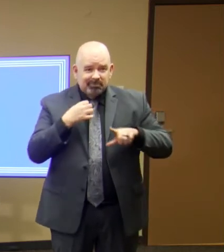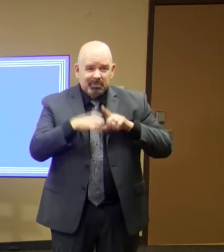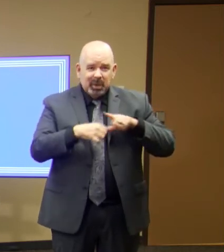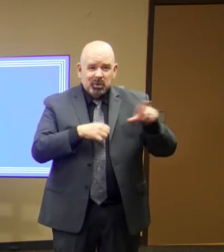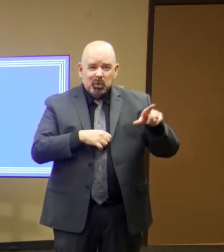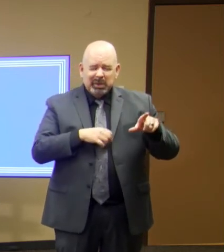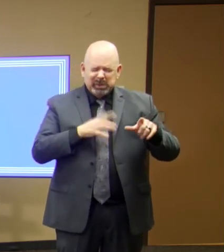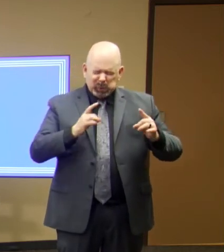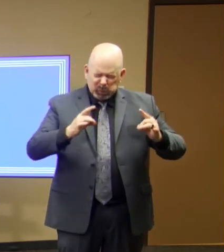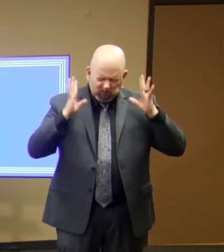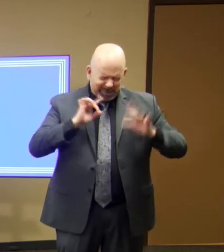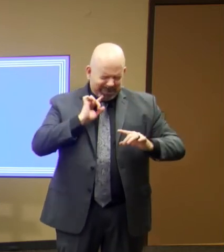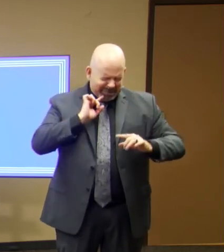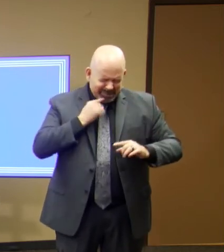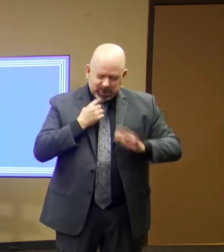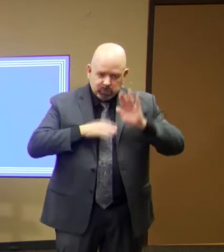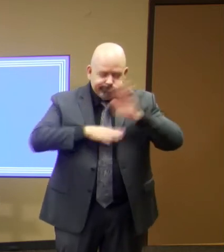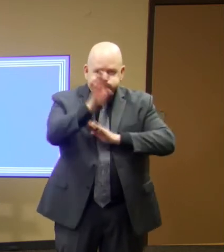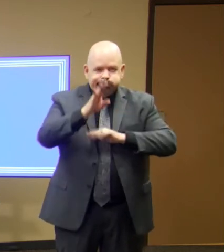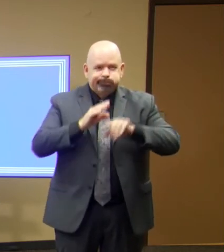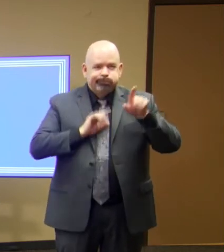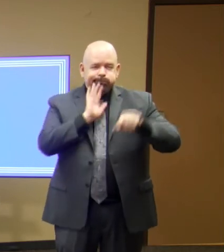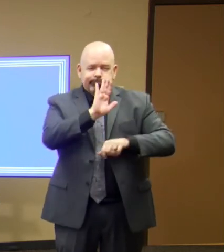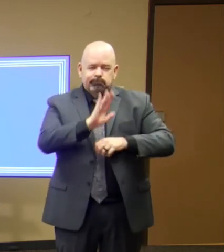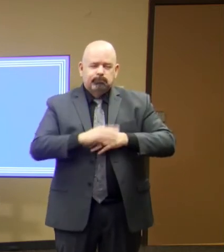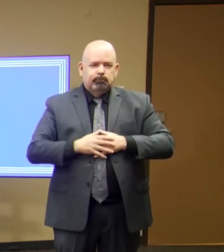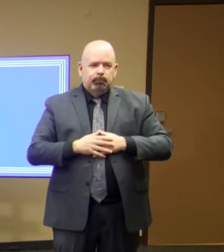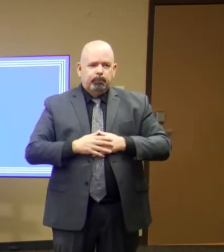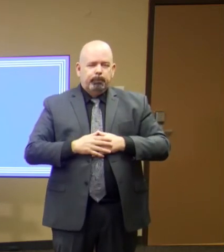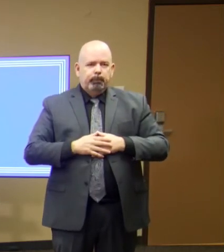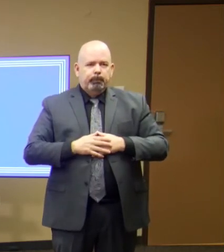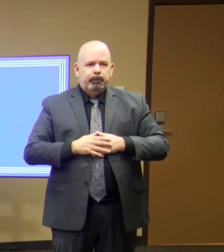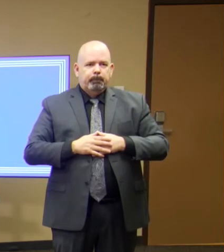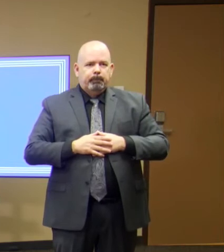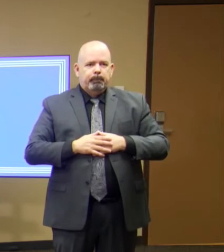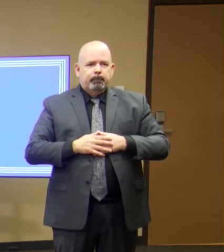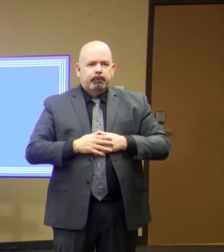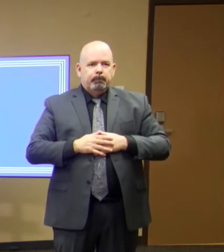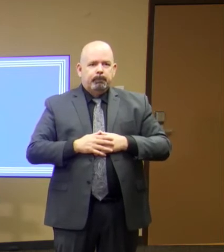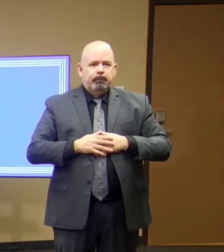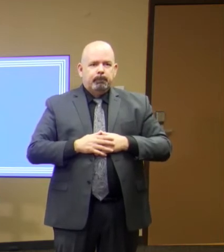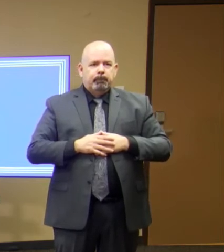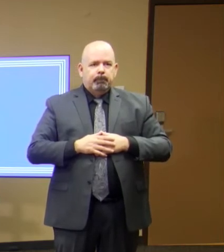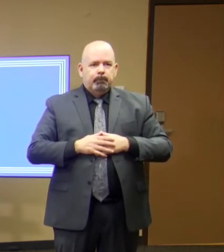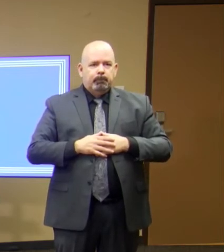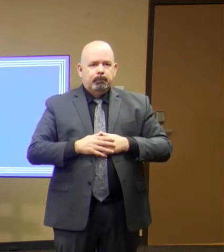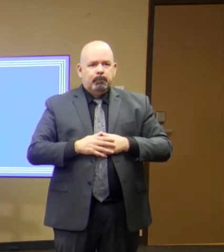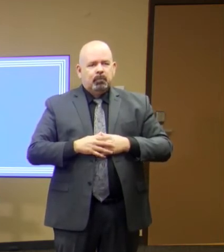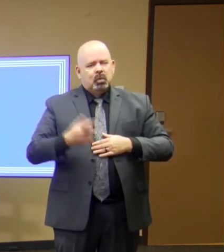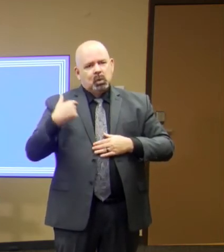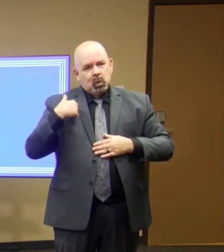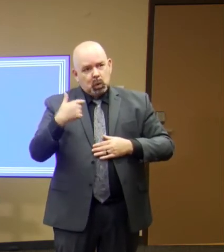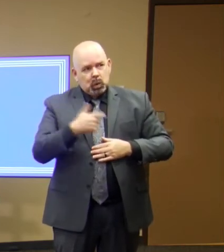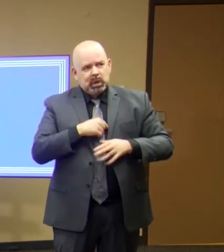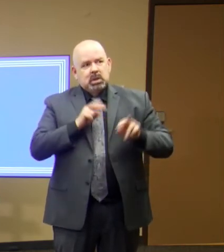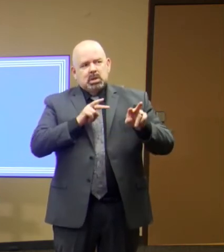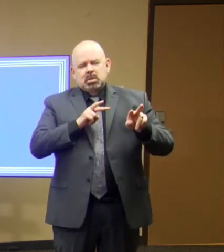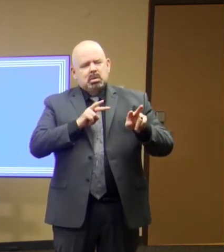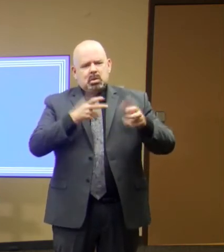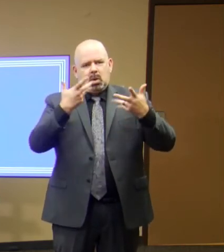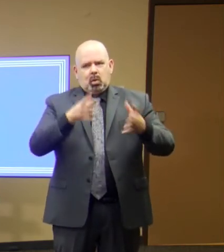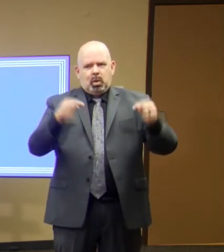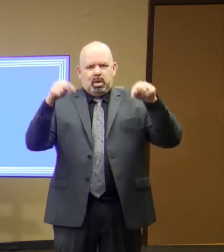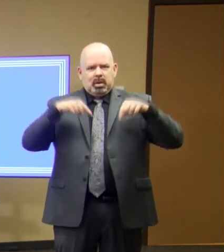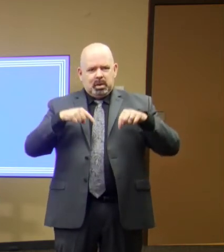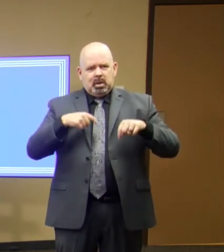bad place about 2 days after they hit the governor's thresholds. So we need to go ahead and do that sooner rather than later. I